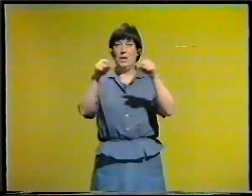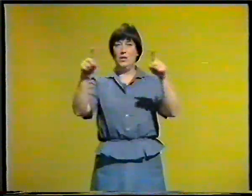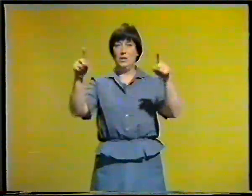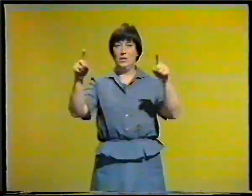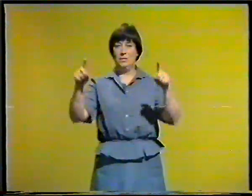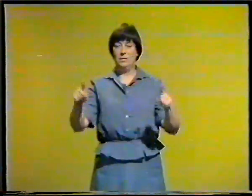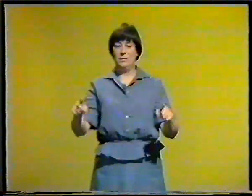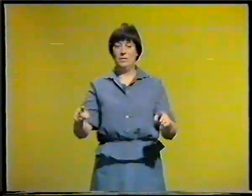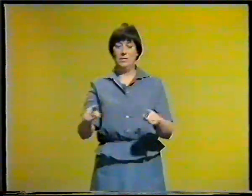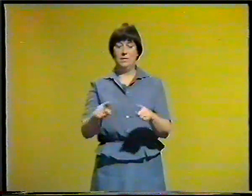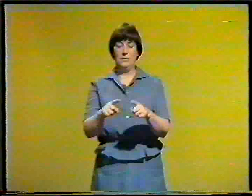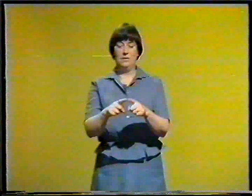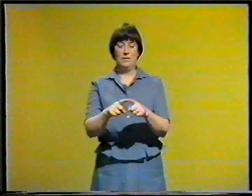Picture.